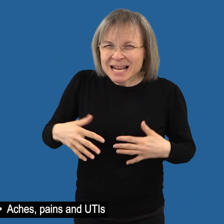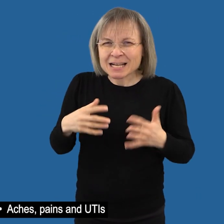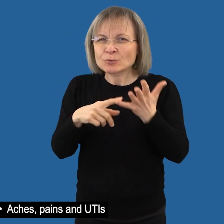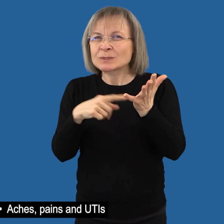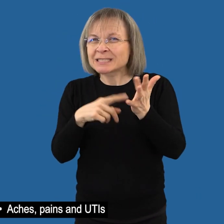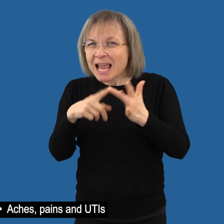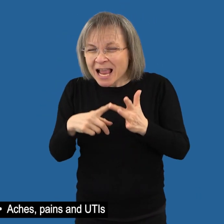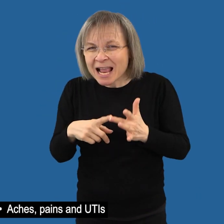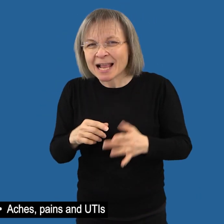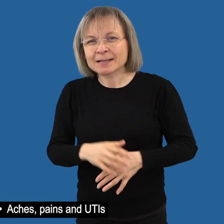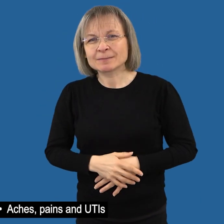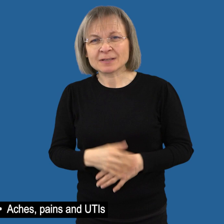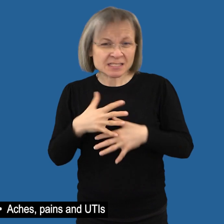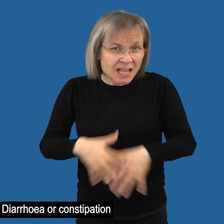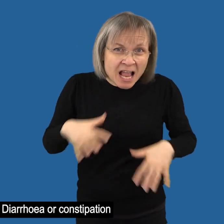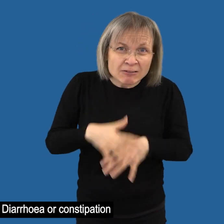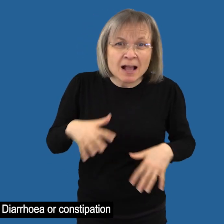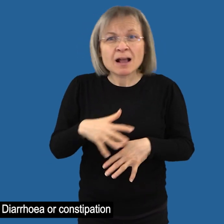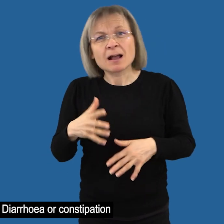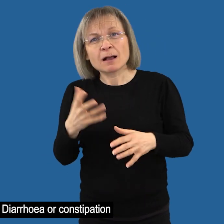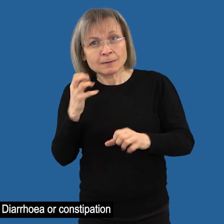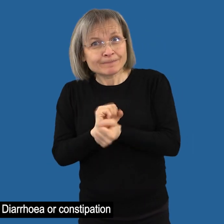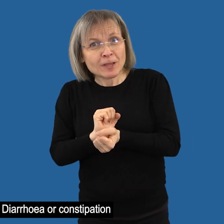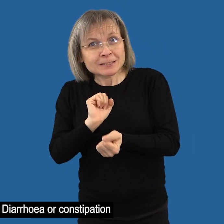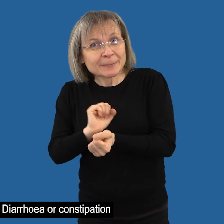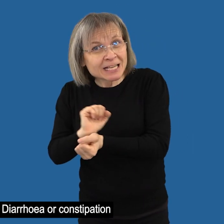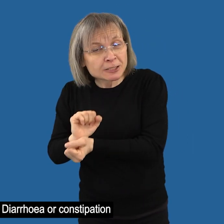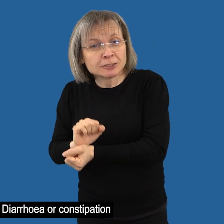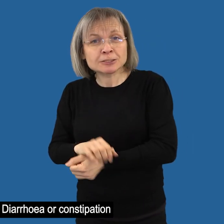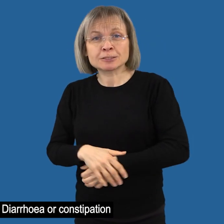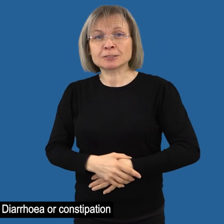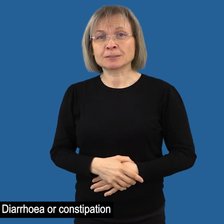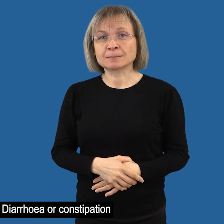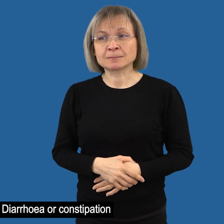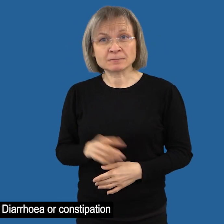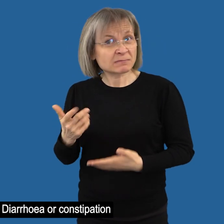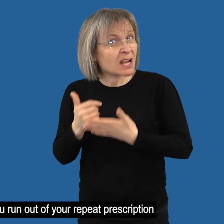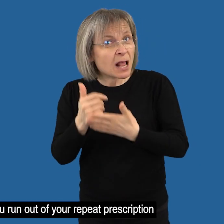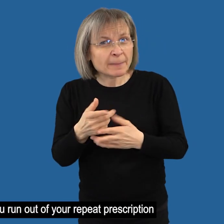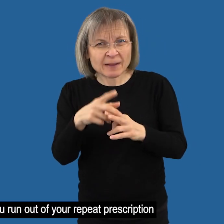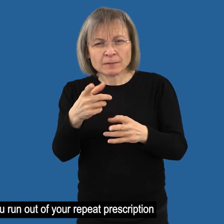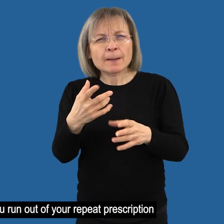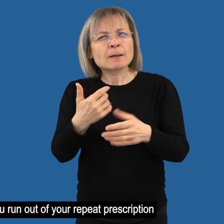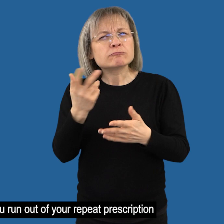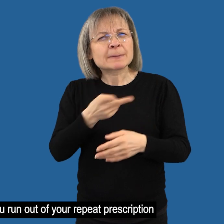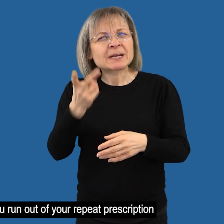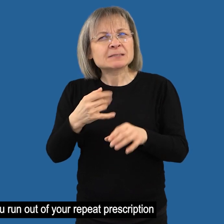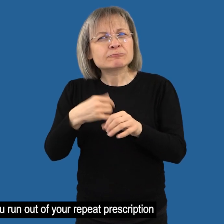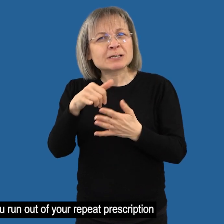Aches, pains and UTIs. Diarrhea or constipation. Help if you run out of your